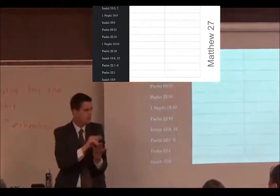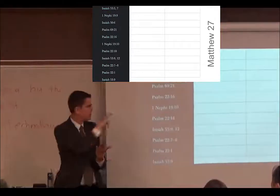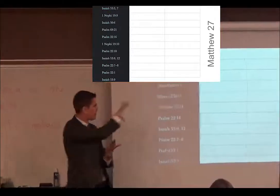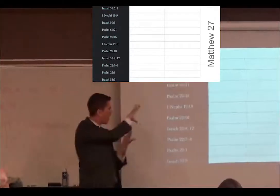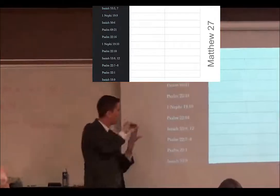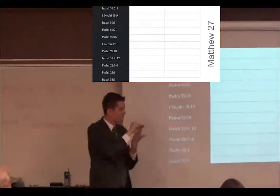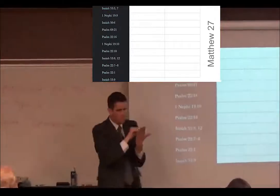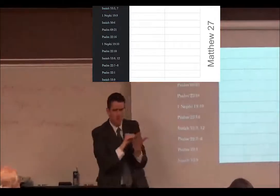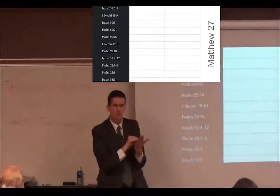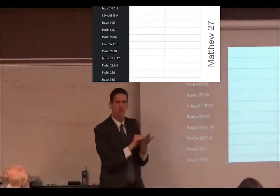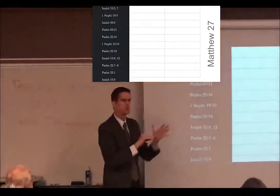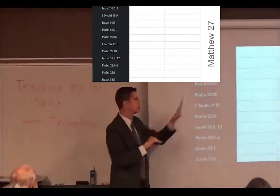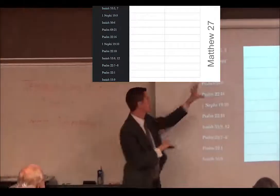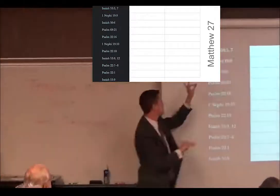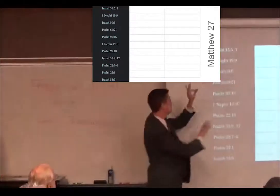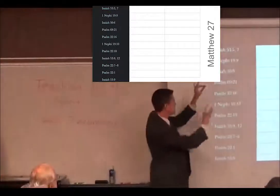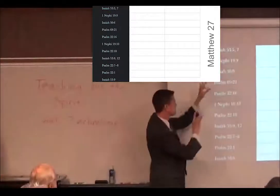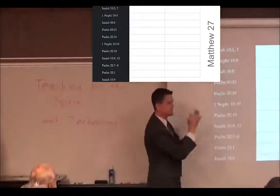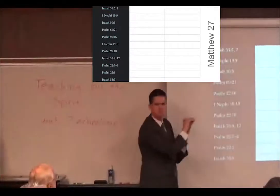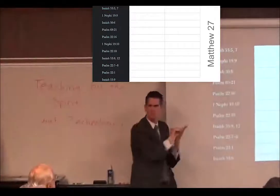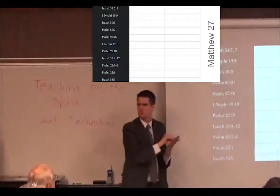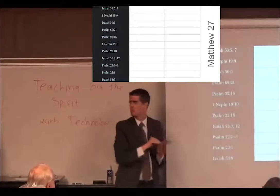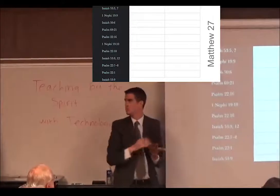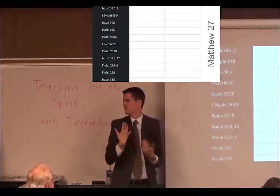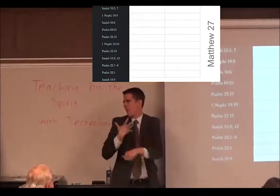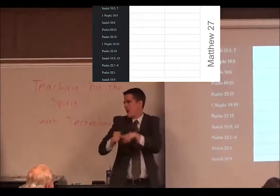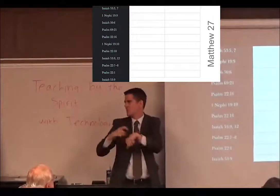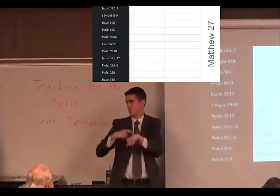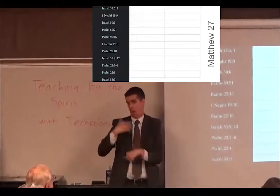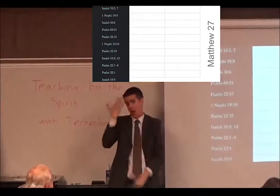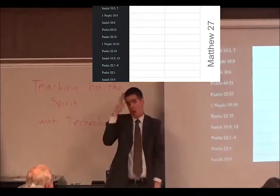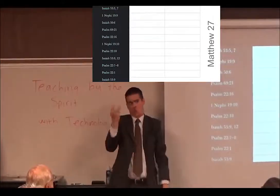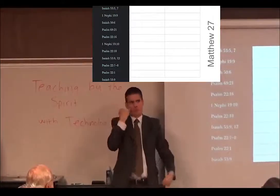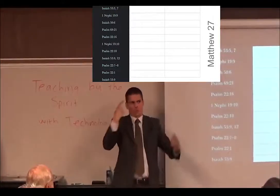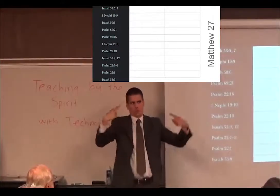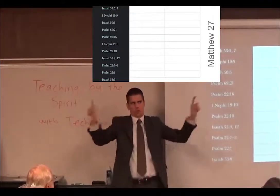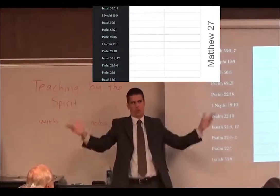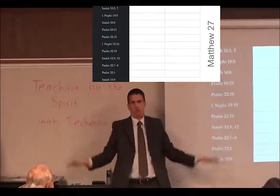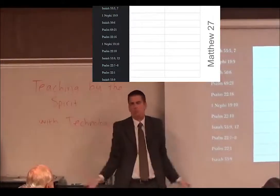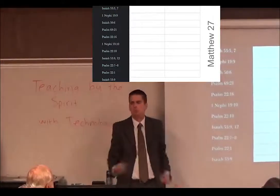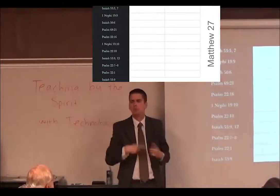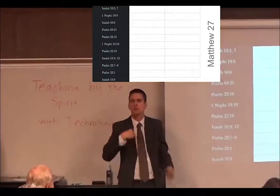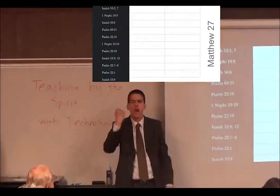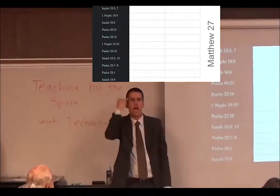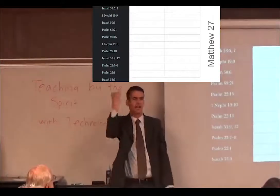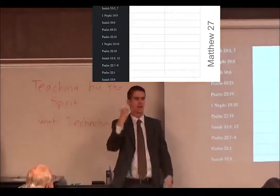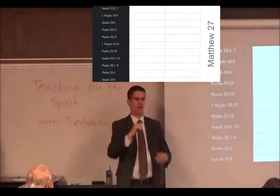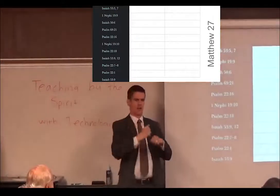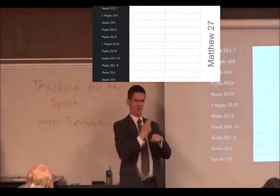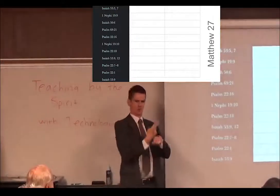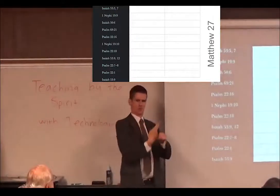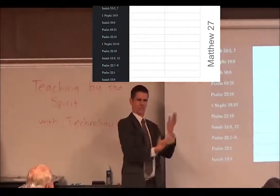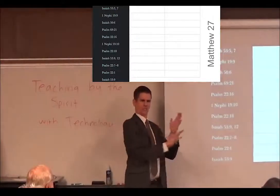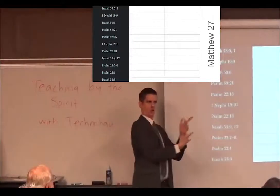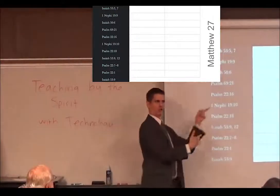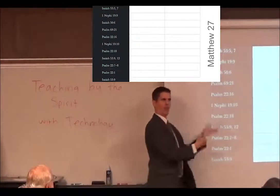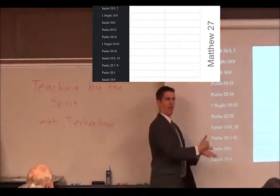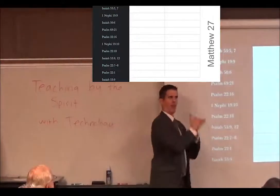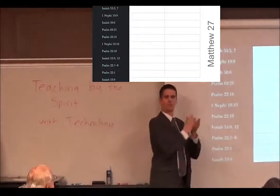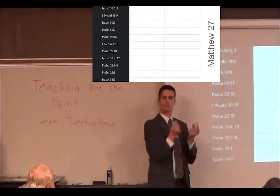these different, and they can copy that. They can pick and choose the ones they want to study. I don't know if it would work, but this was an idea that I had, and I thought, this